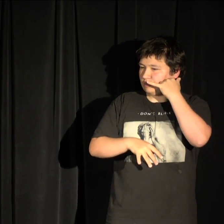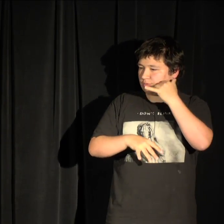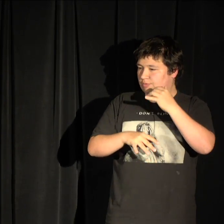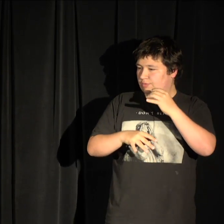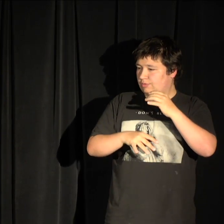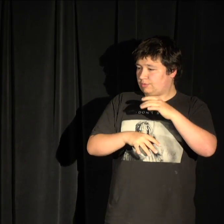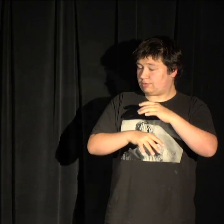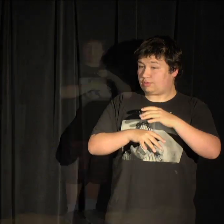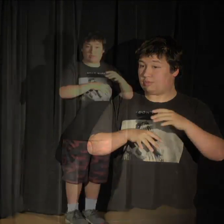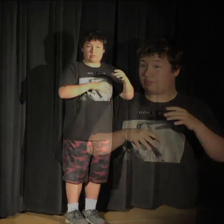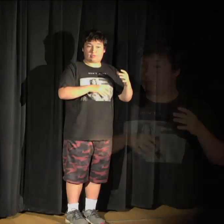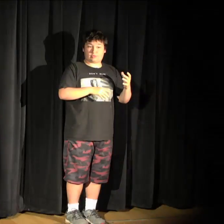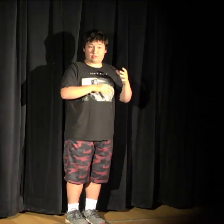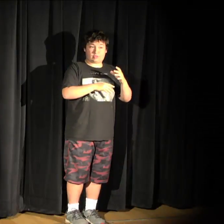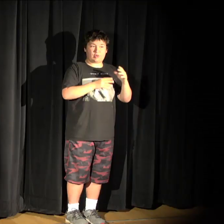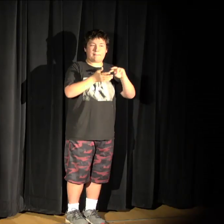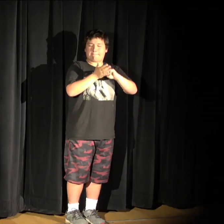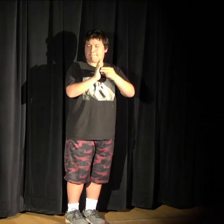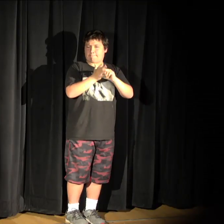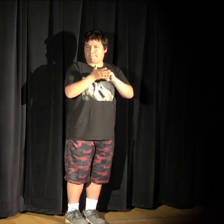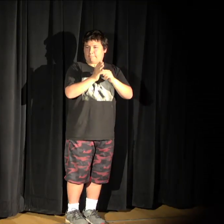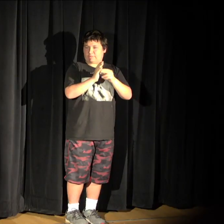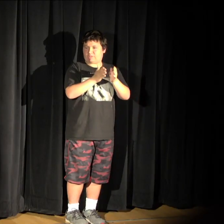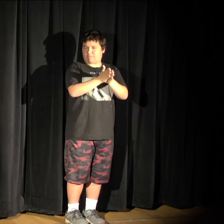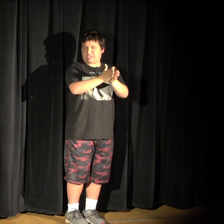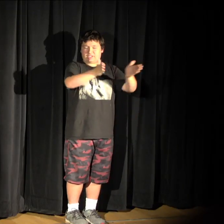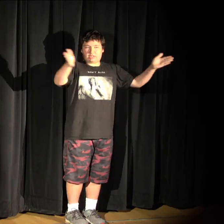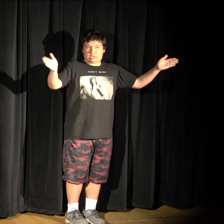They are on Earth using your typical phone.